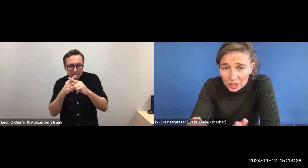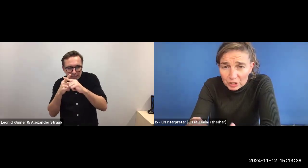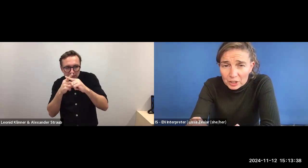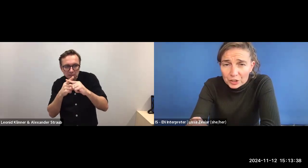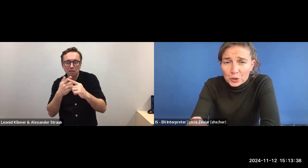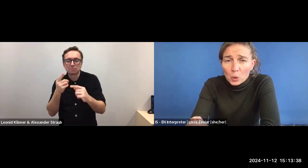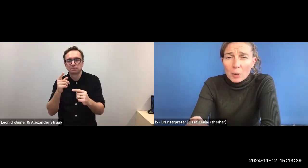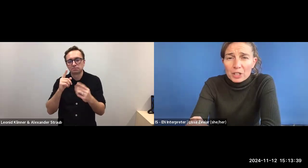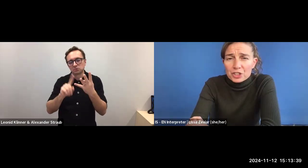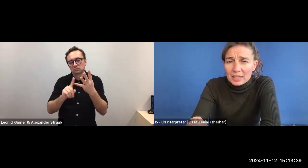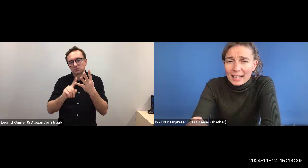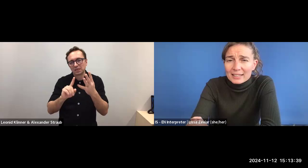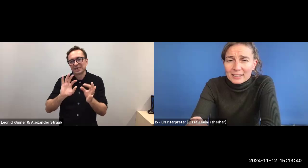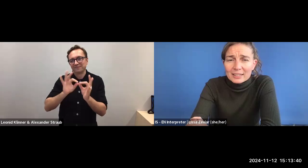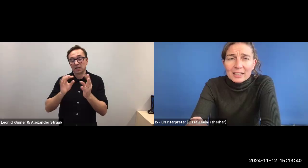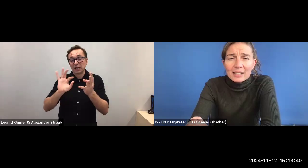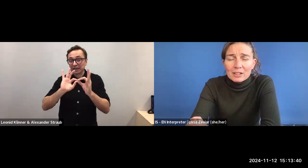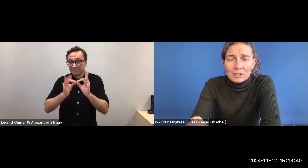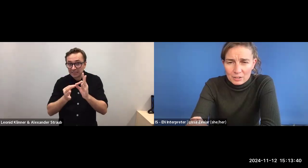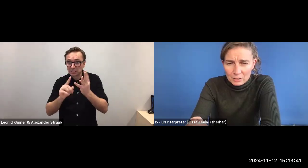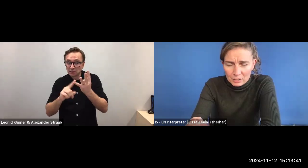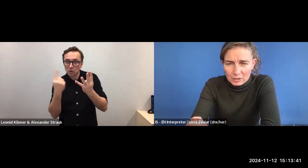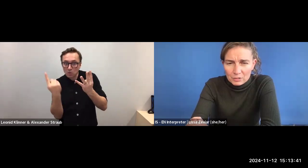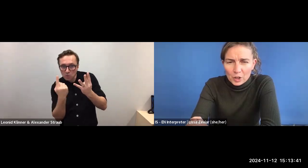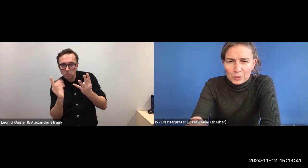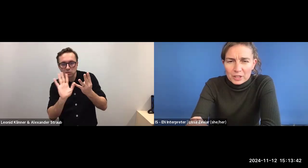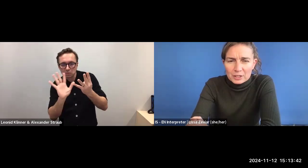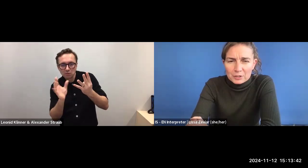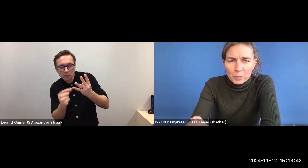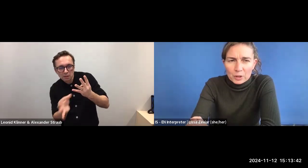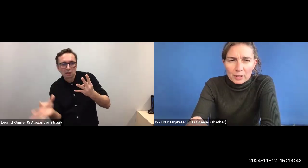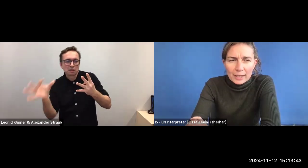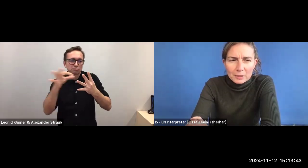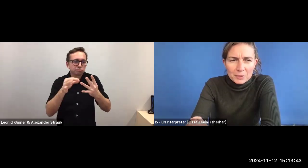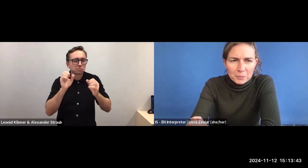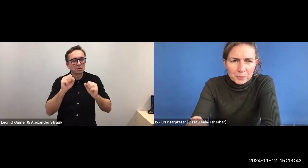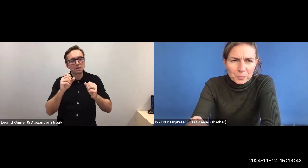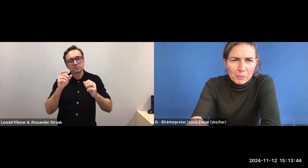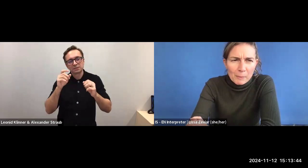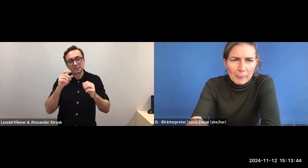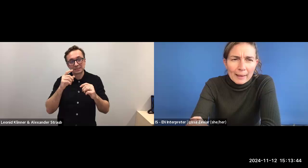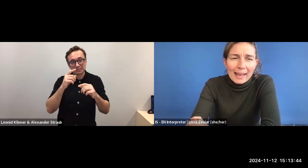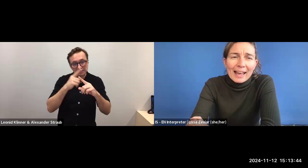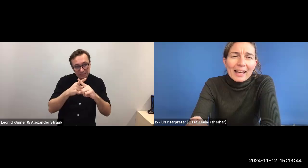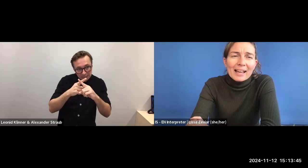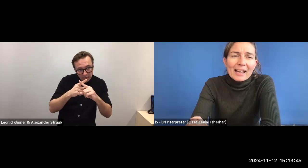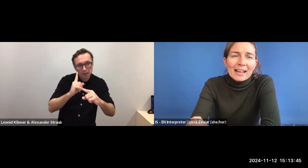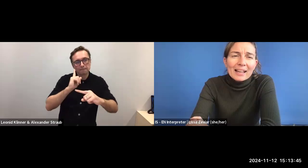So this whole comprehension task followed these 4 items.